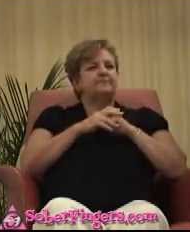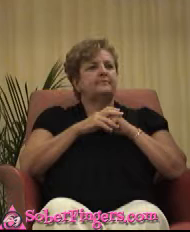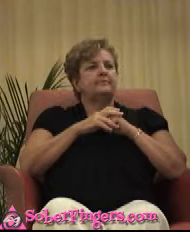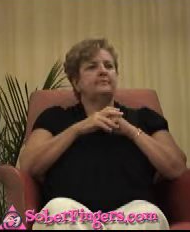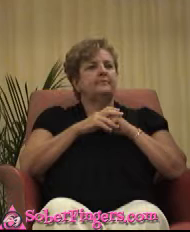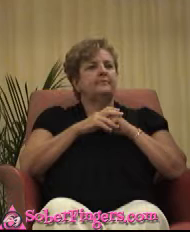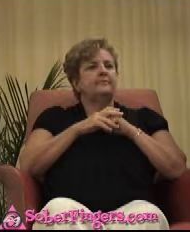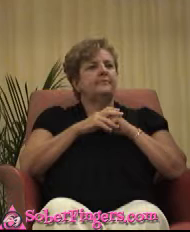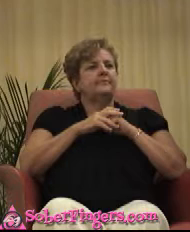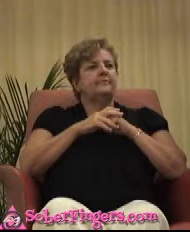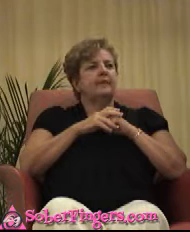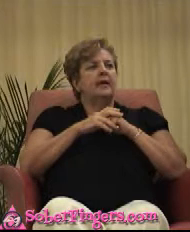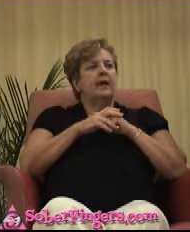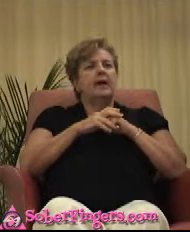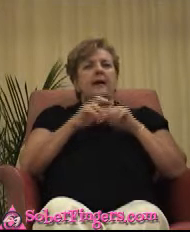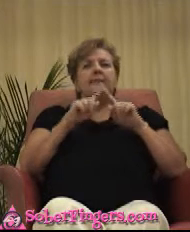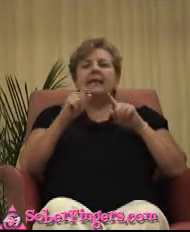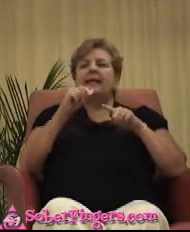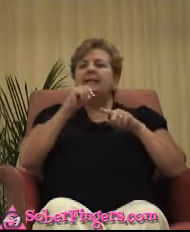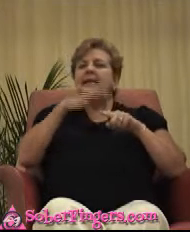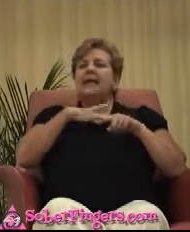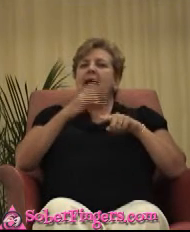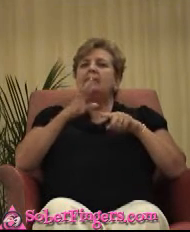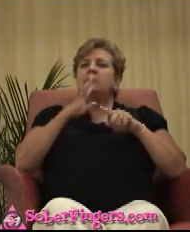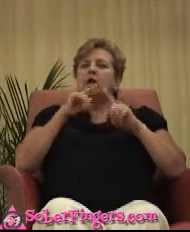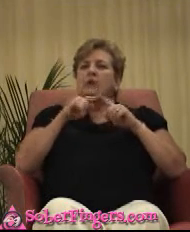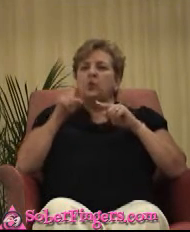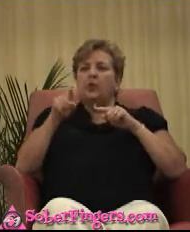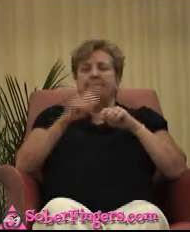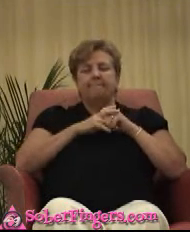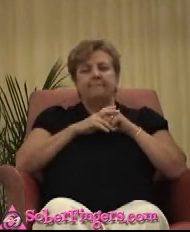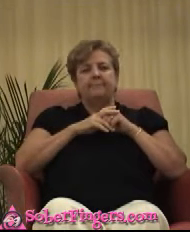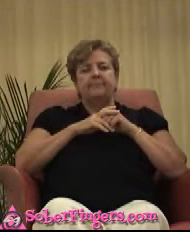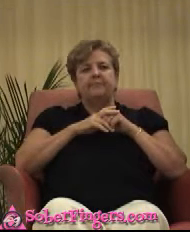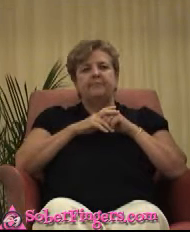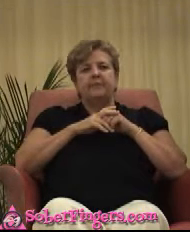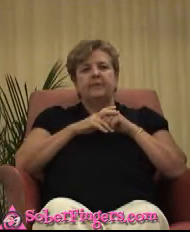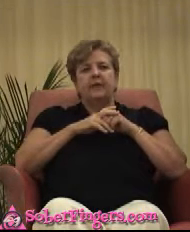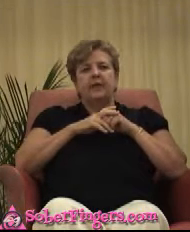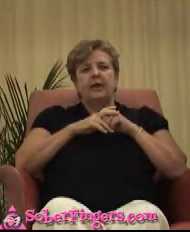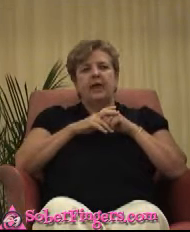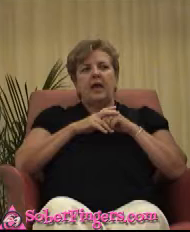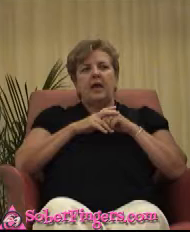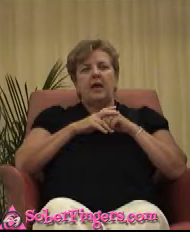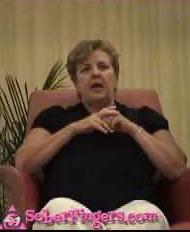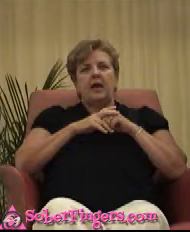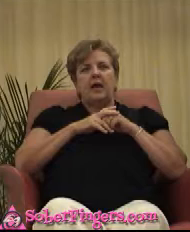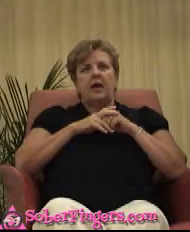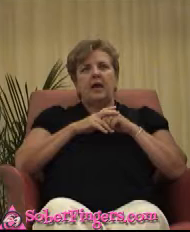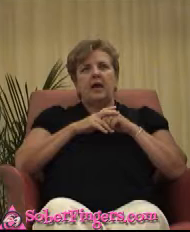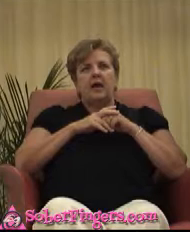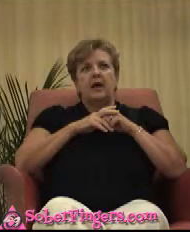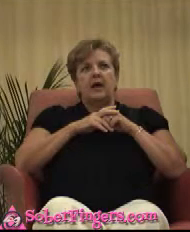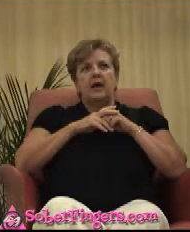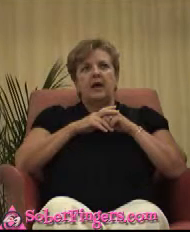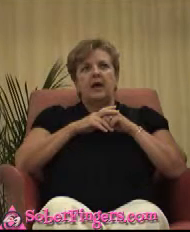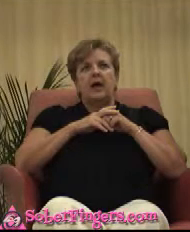I didn't like talking to him about my daughter. One time he said something to me about her, and I looked at him, and I never formed this thought in